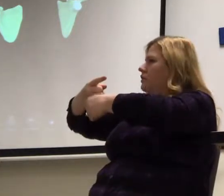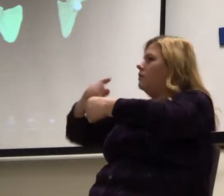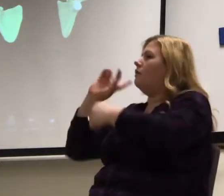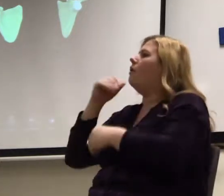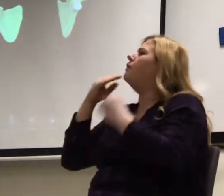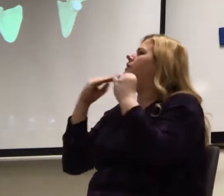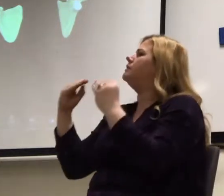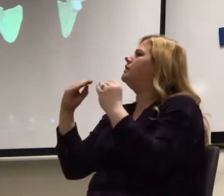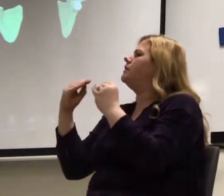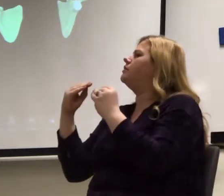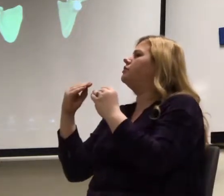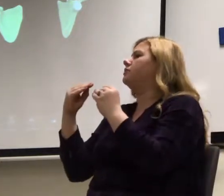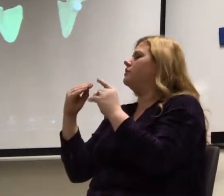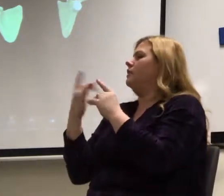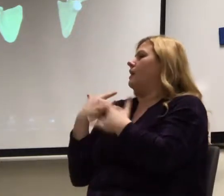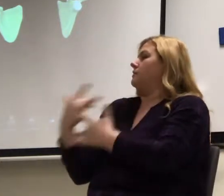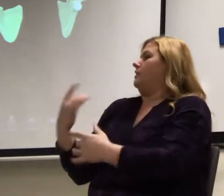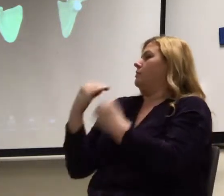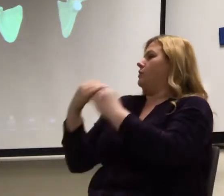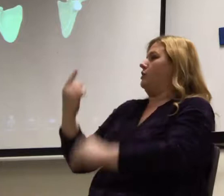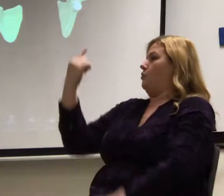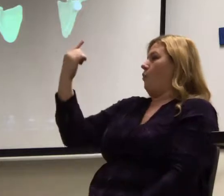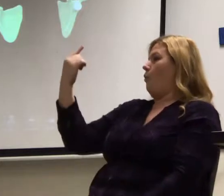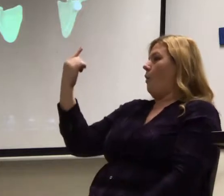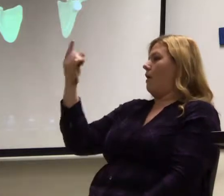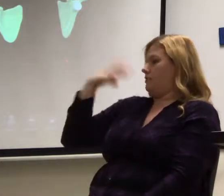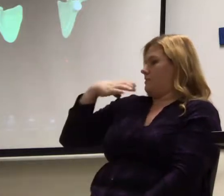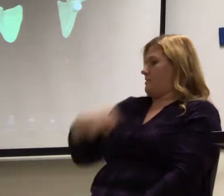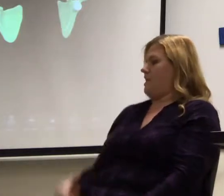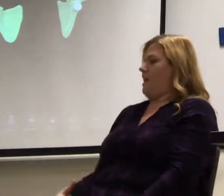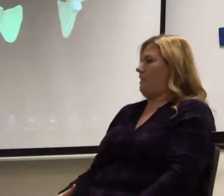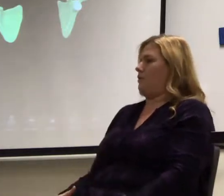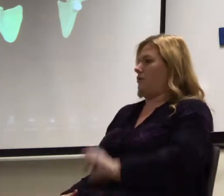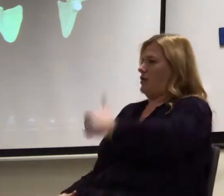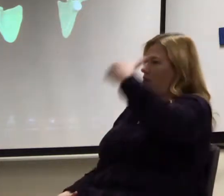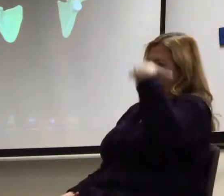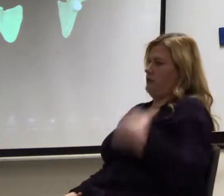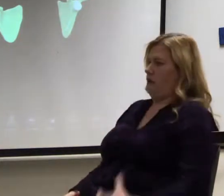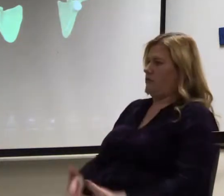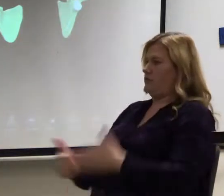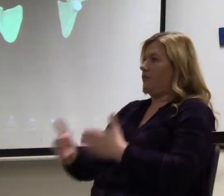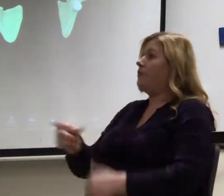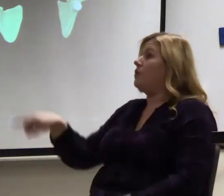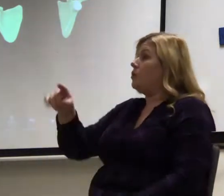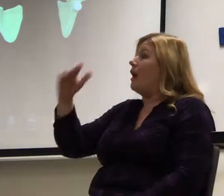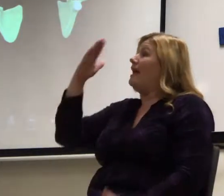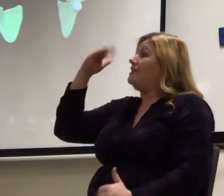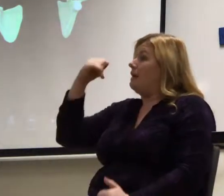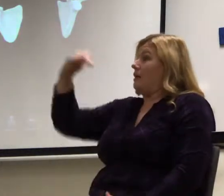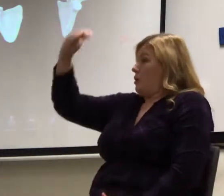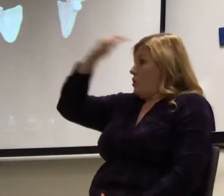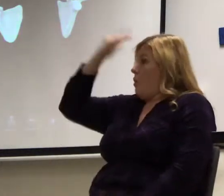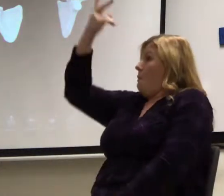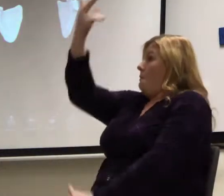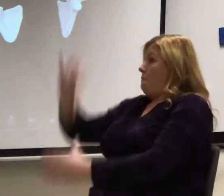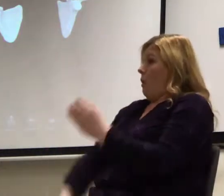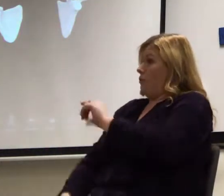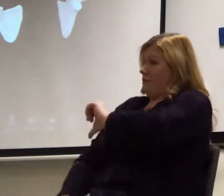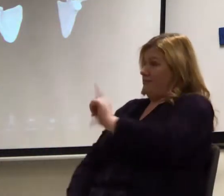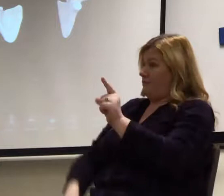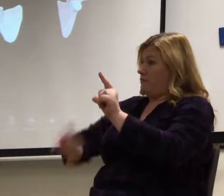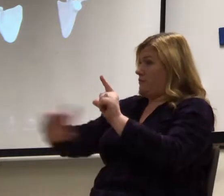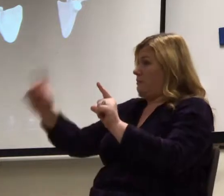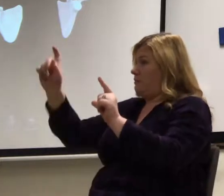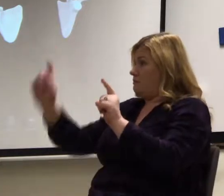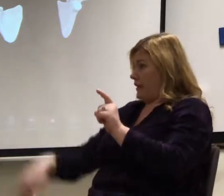teach usually one side. When I present one side or the other. You are expected to know both. And